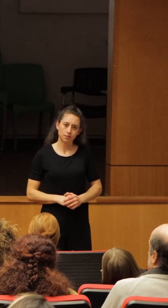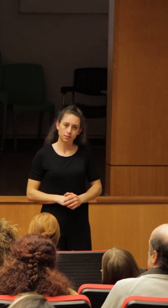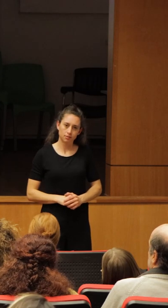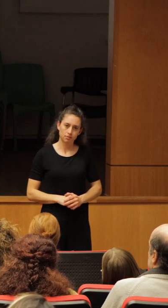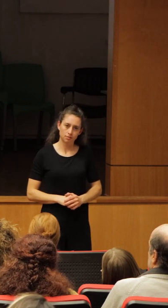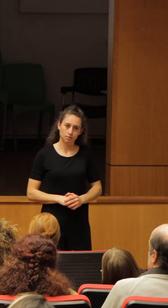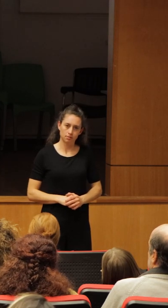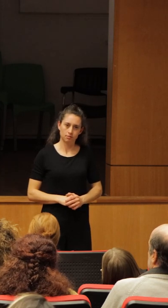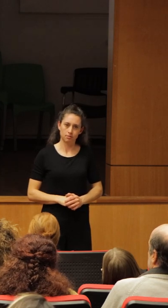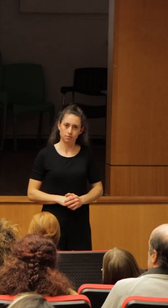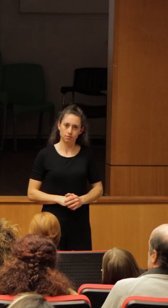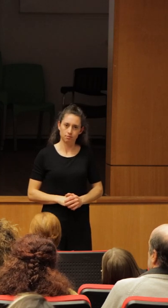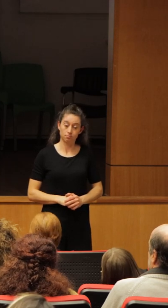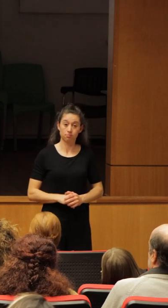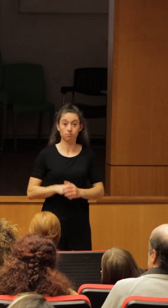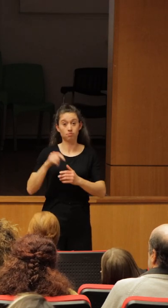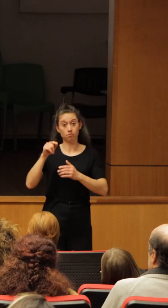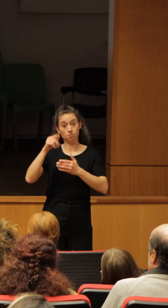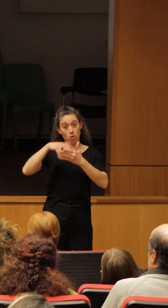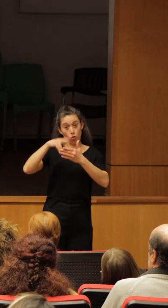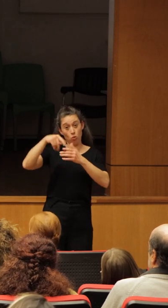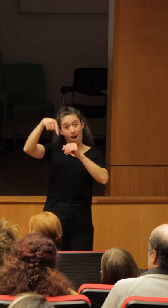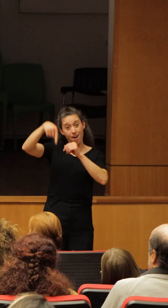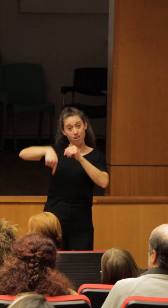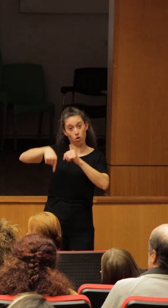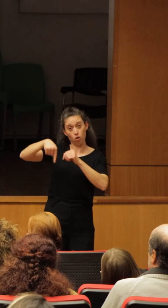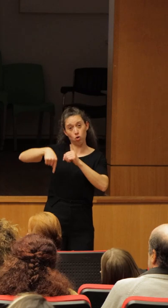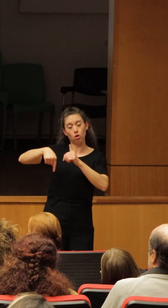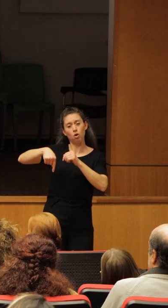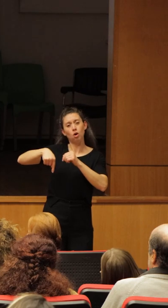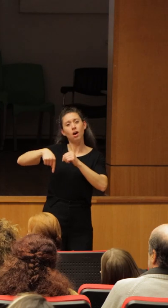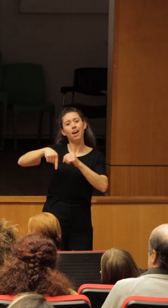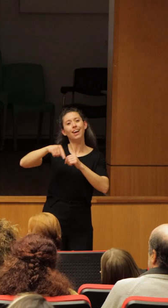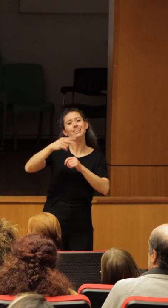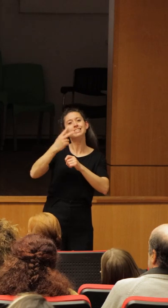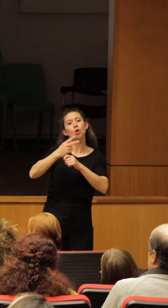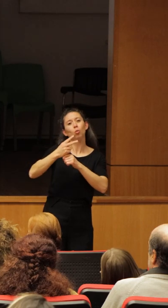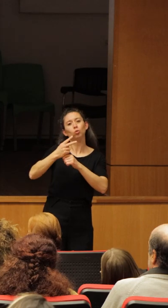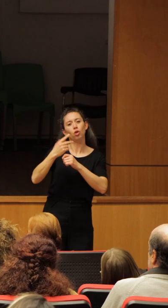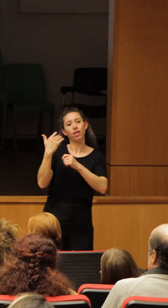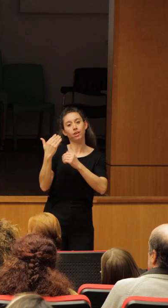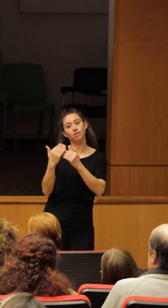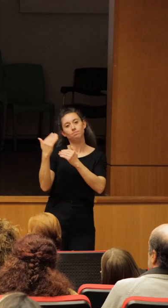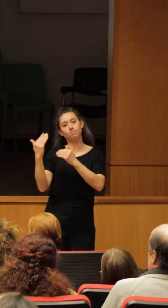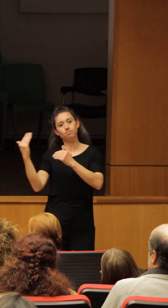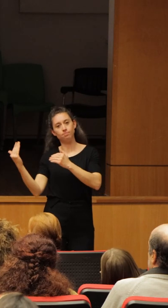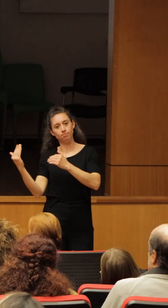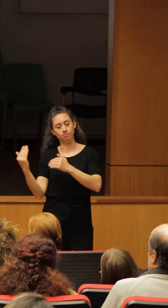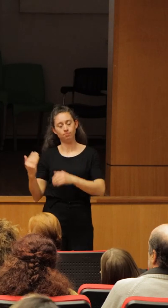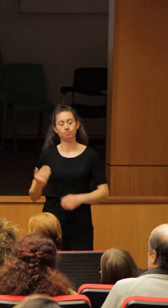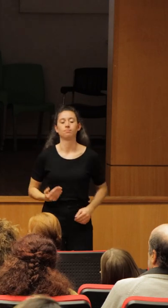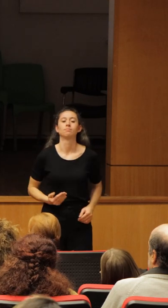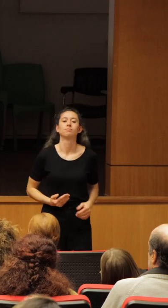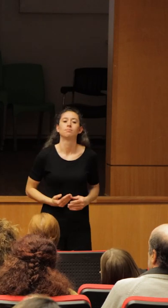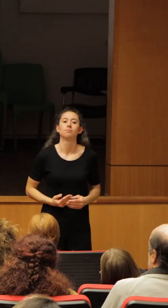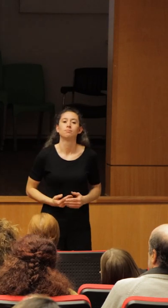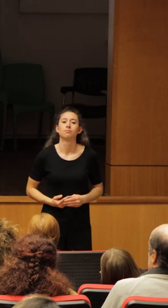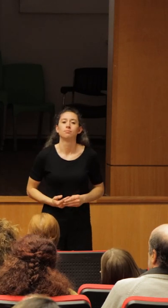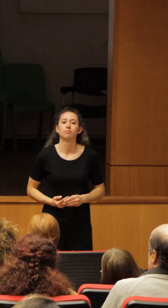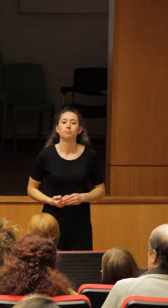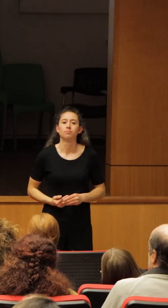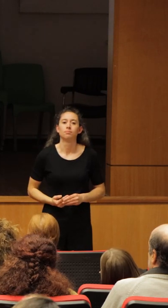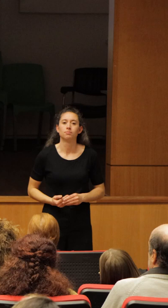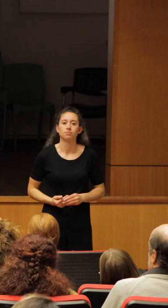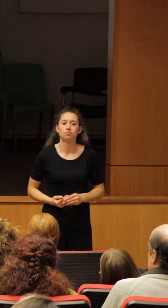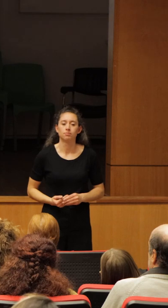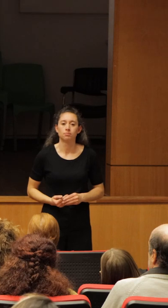to left, he's the second one. En la pintura de abajo es el segundo empezando de la derecha. And that picture was taken during the World War